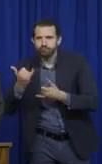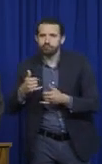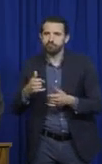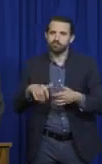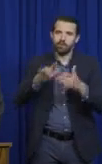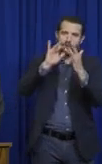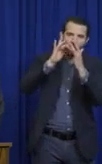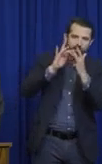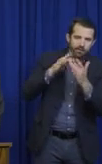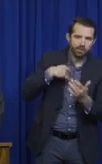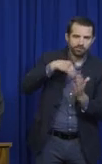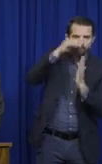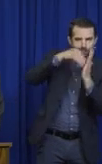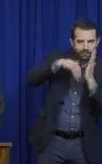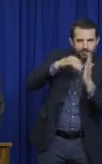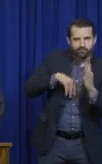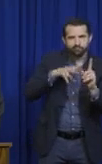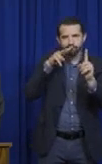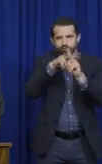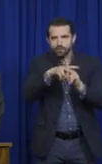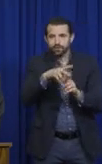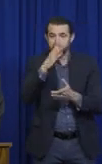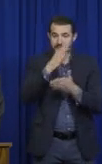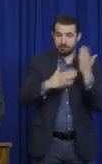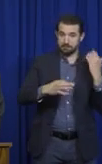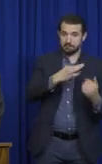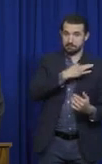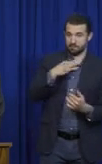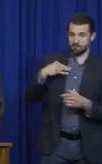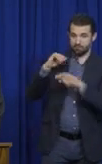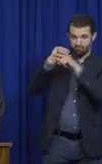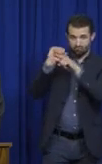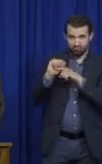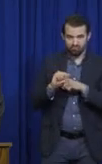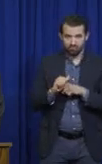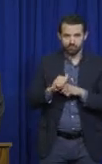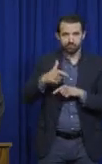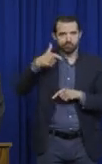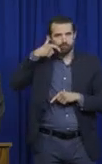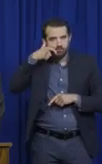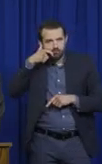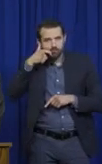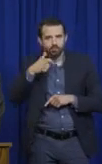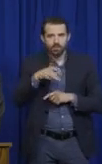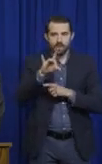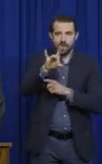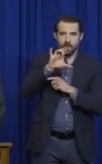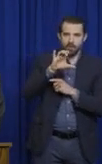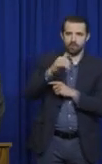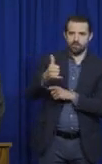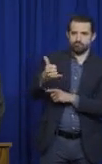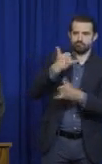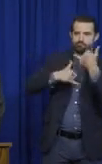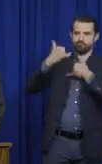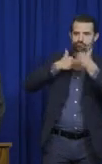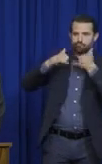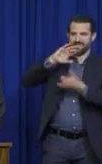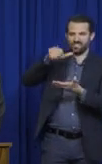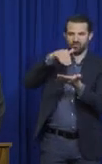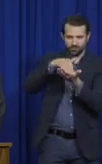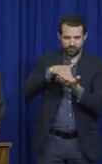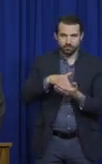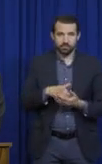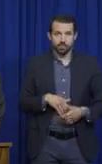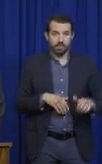our 800 unemployment insurance phone line. We started an alphabetical call-in schedule on Monday through